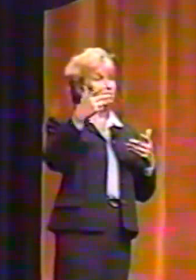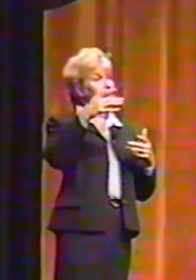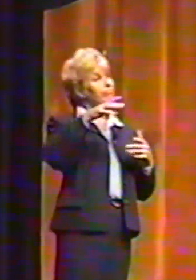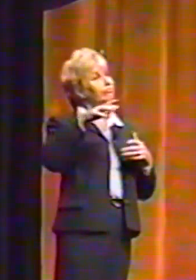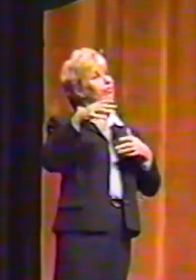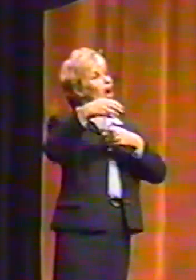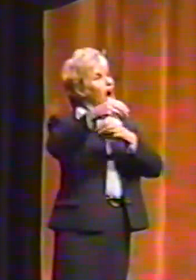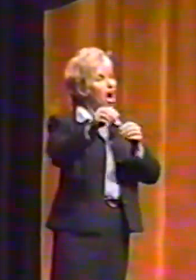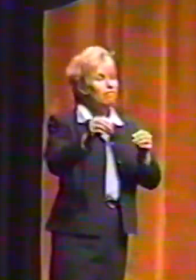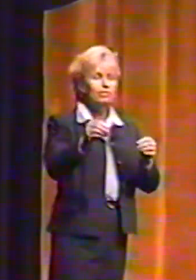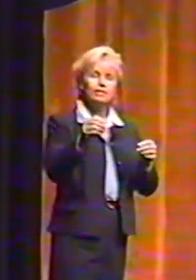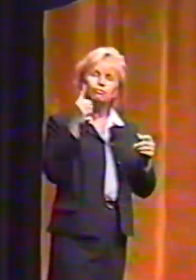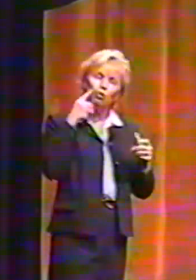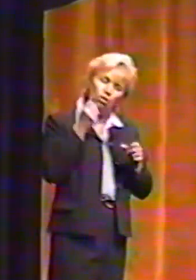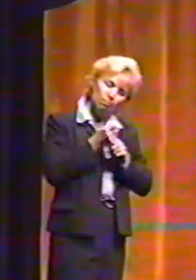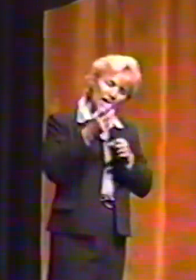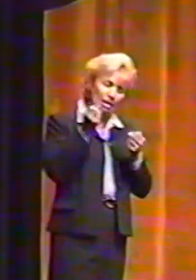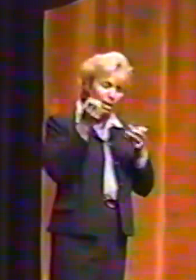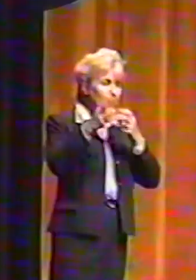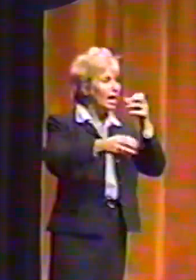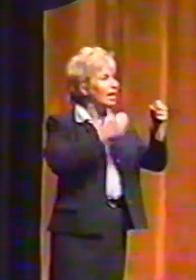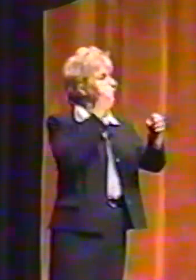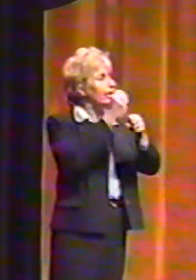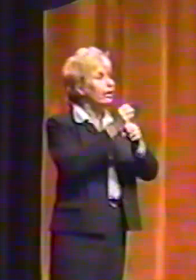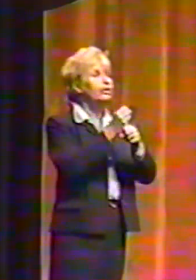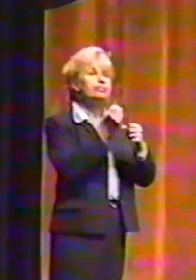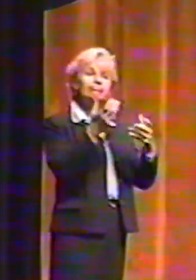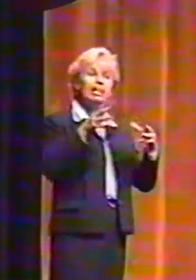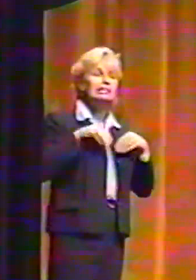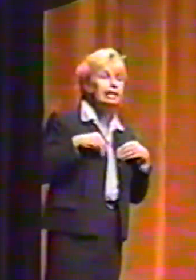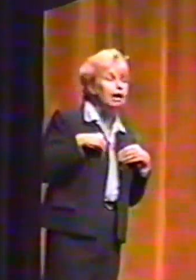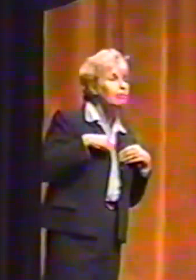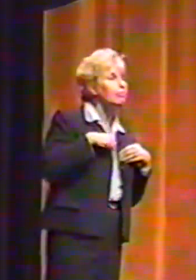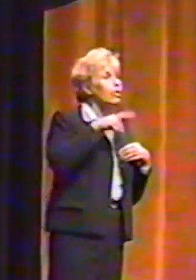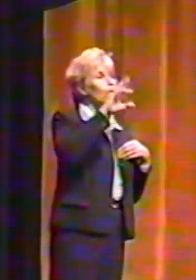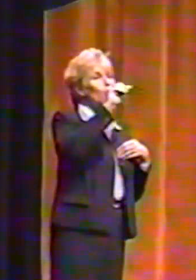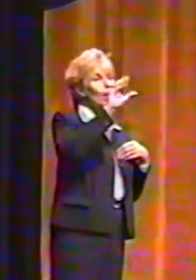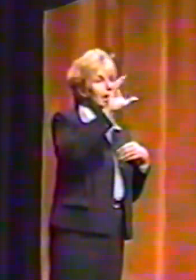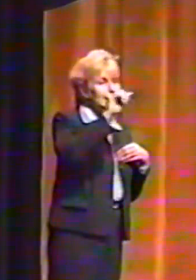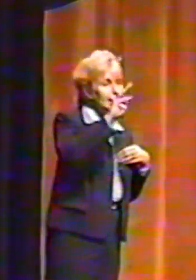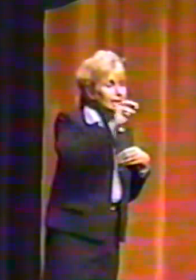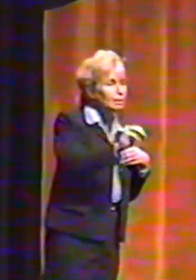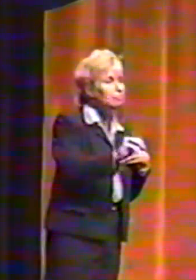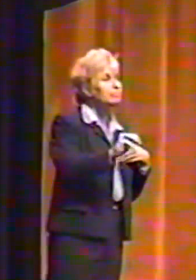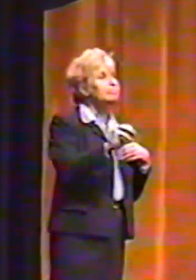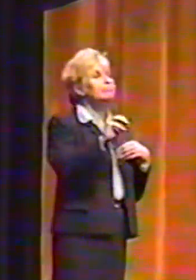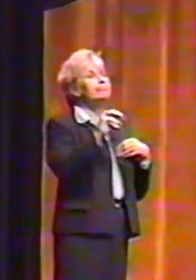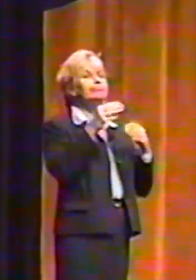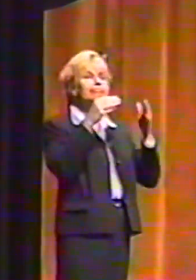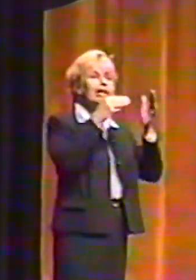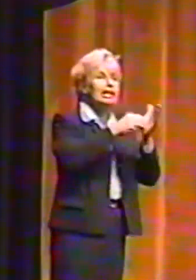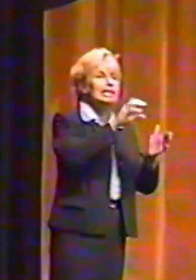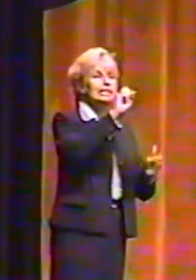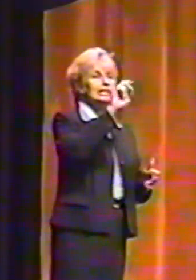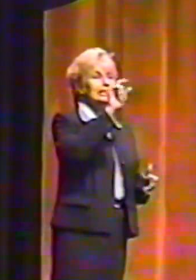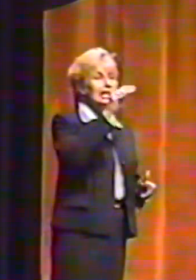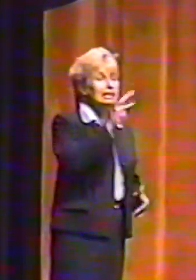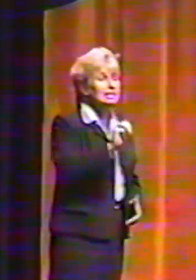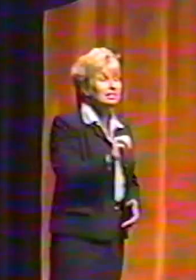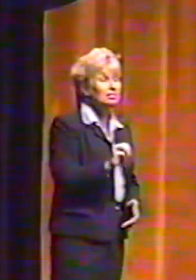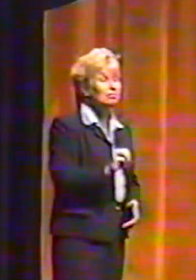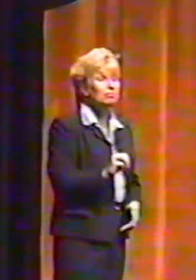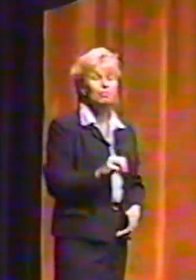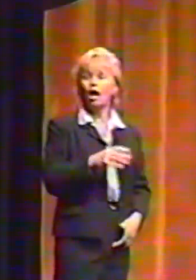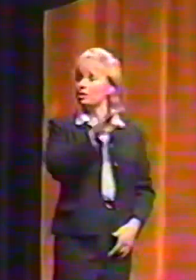racism and sexism, and there was a long-held practice there of INS officers hiring prostitutes when they went out of town on business.